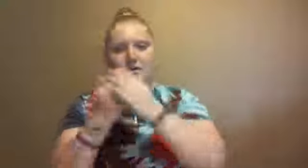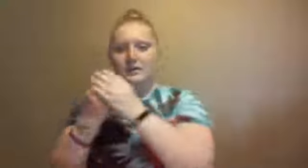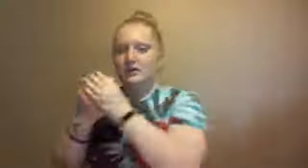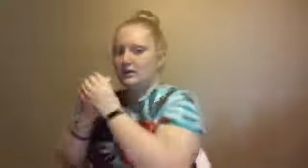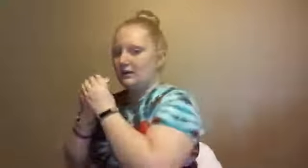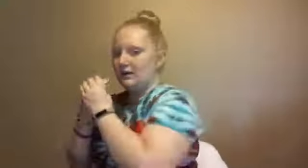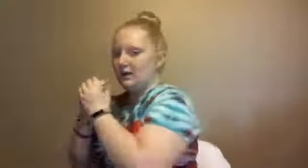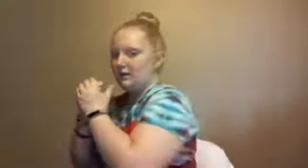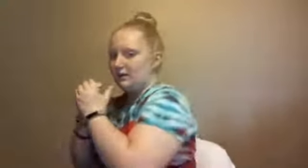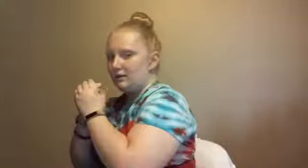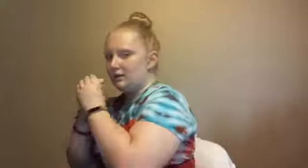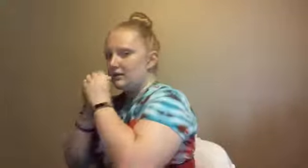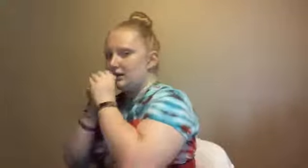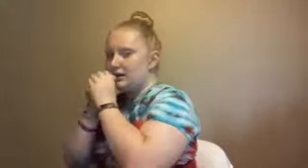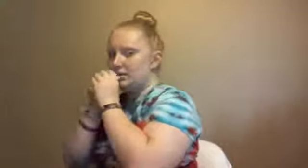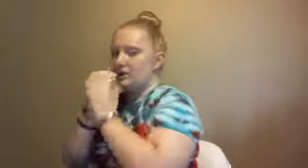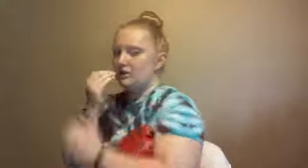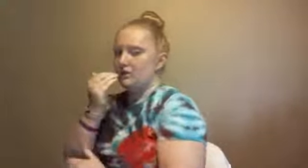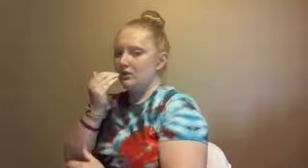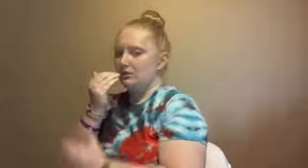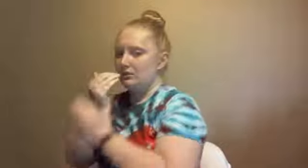Let's show that one again. Sandwich. So